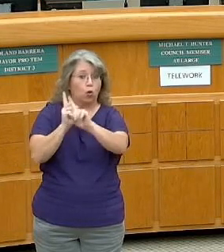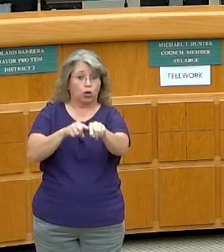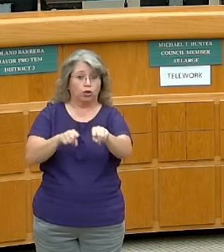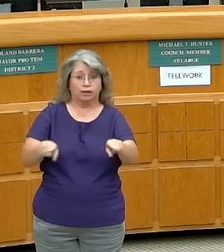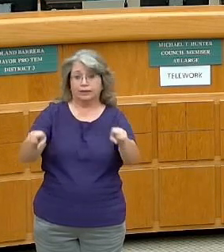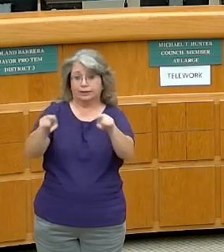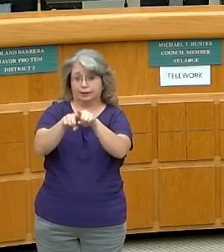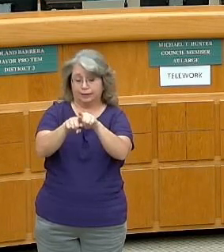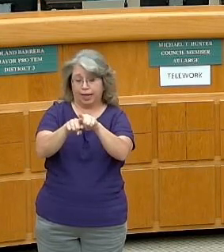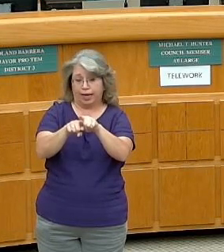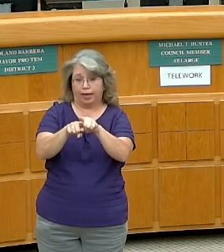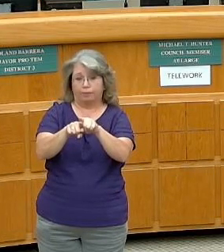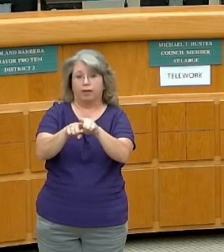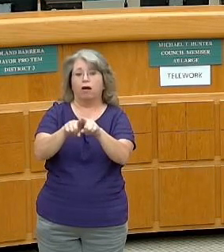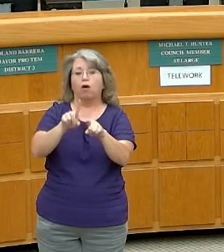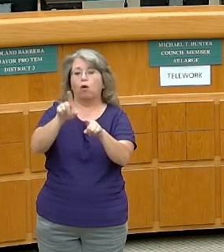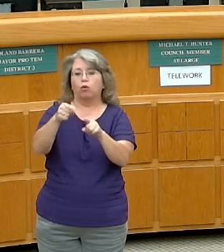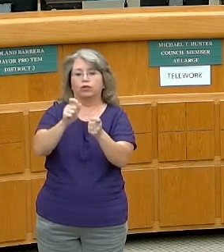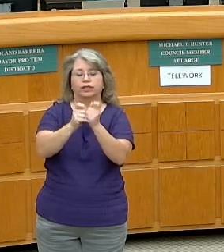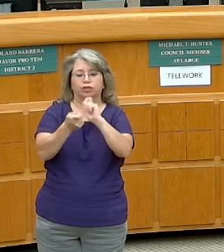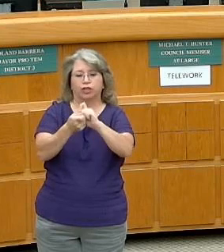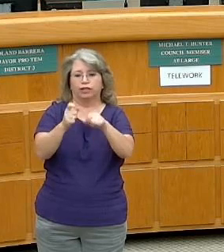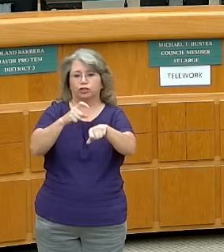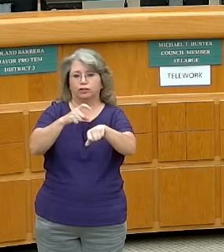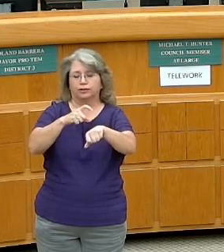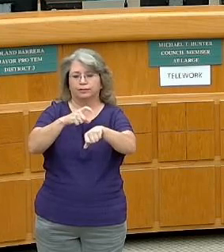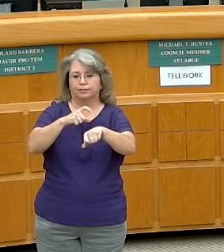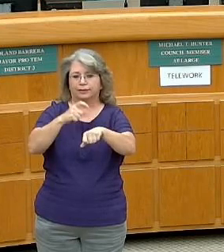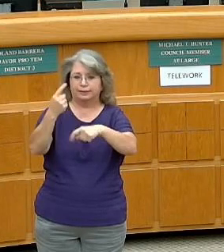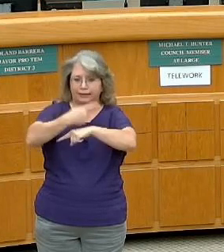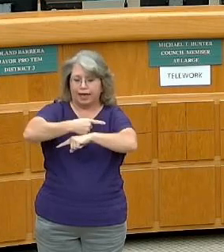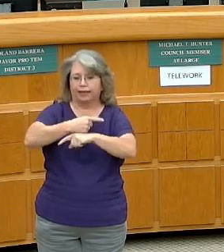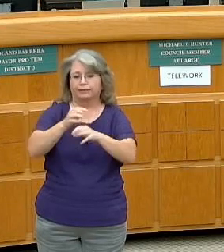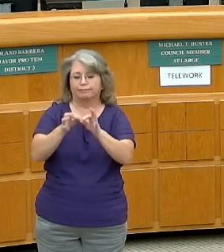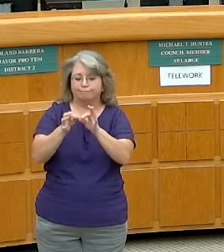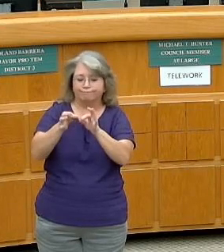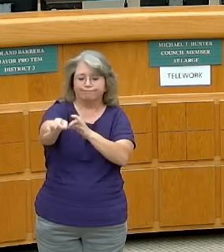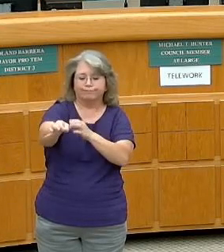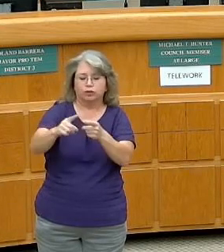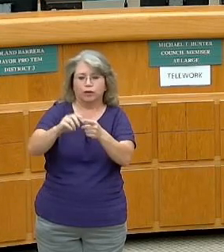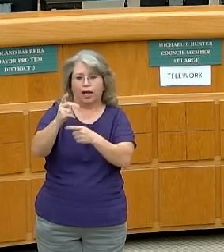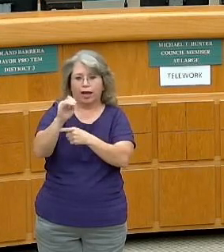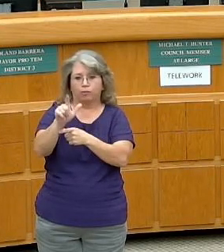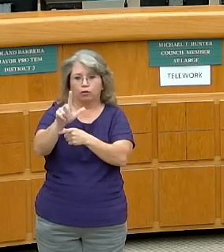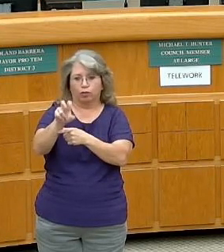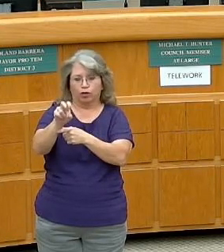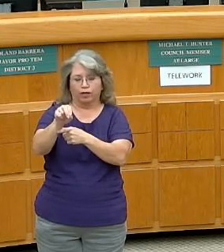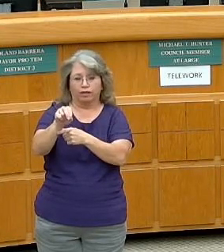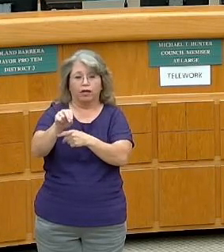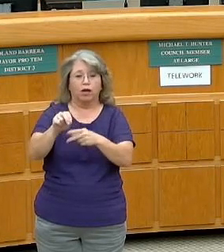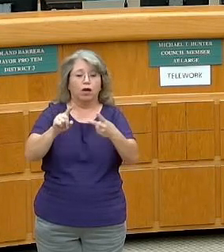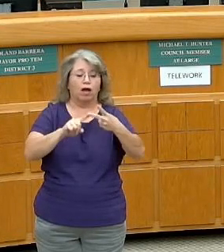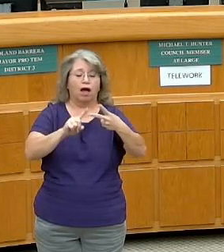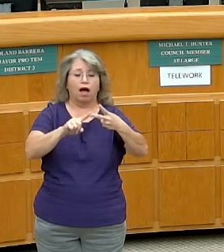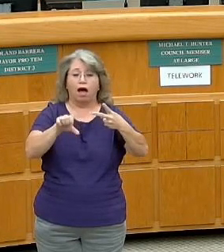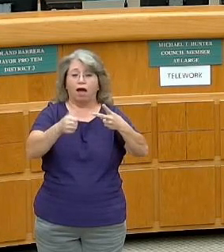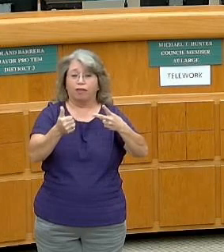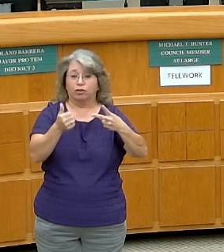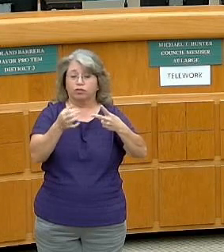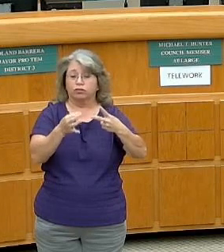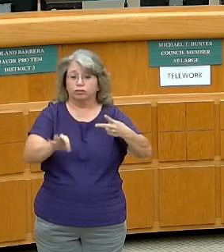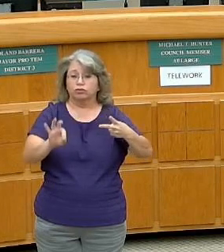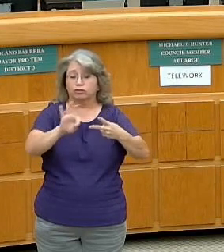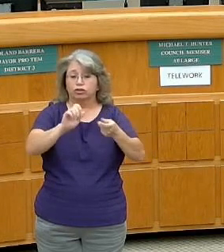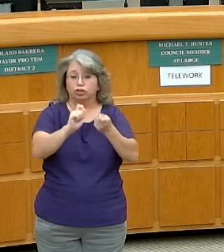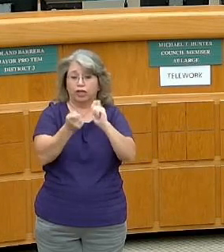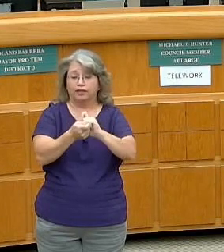one is going to last until April 30th. And here's the other major substantive change, and that is just like the governor's order, we have